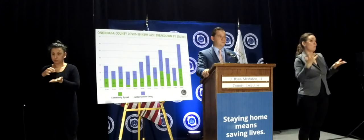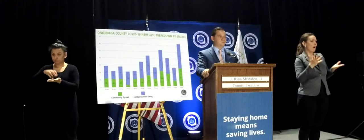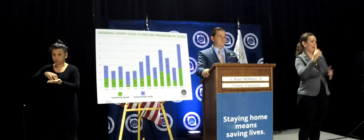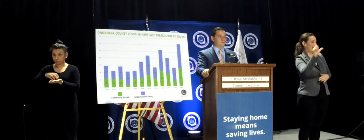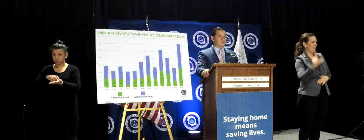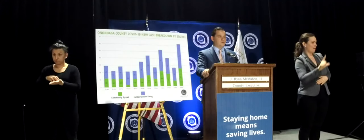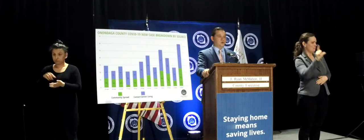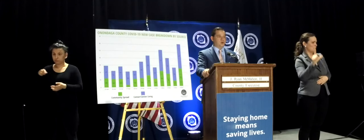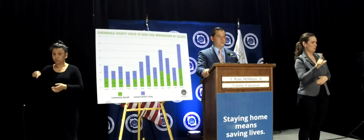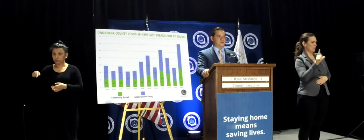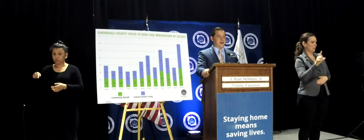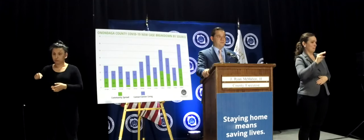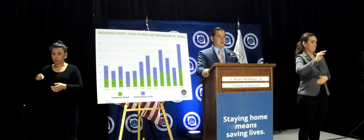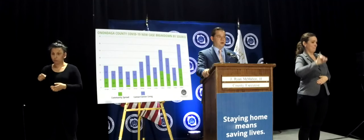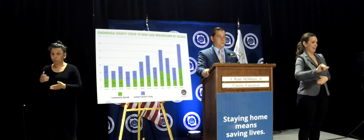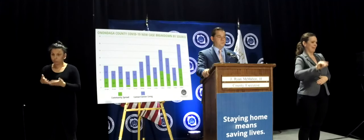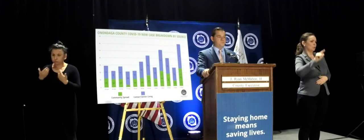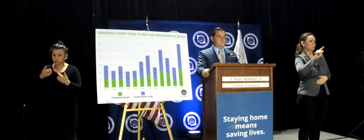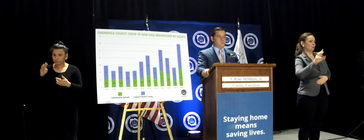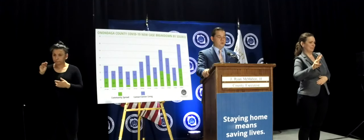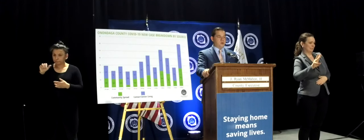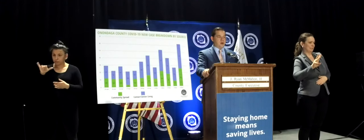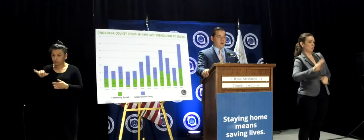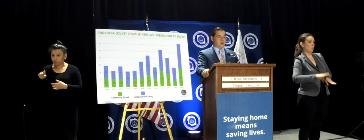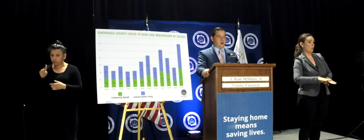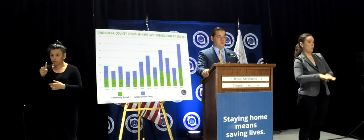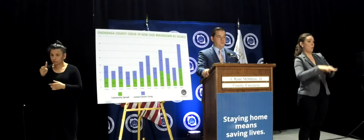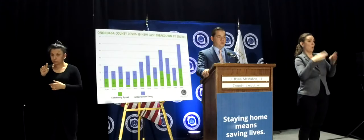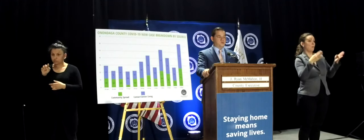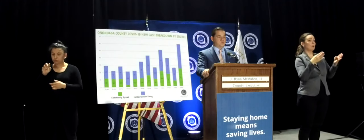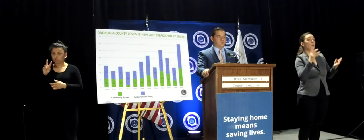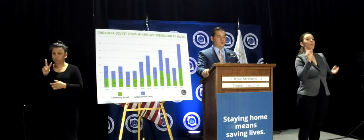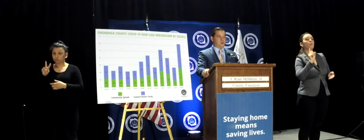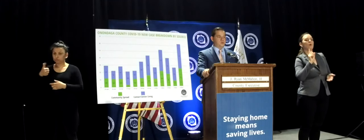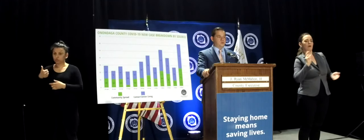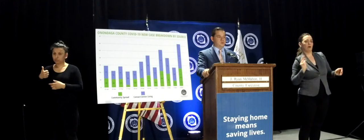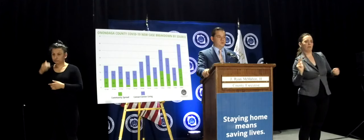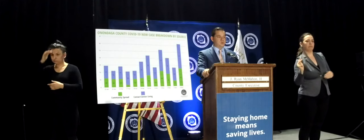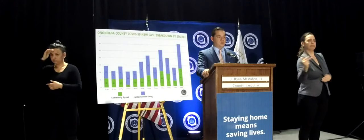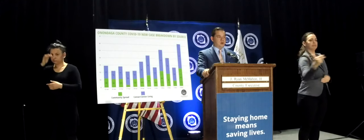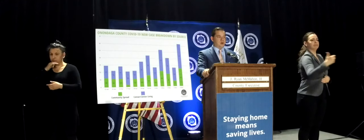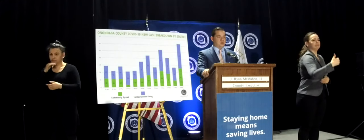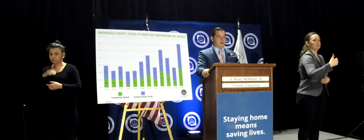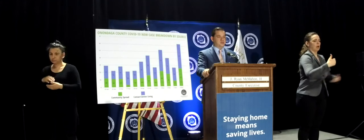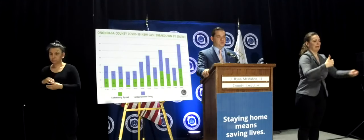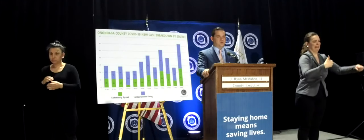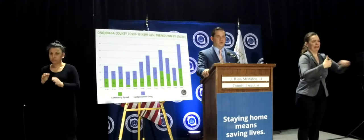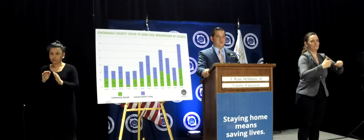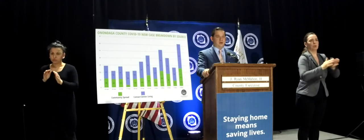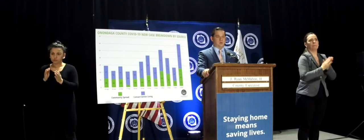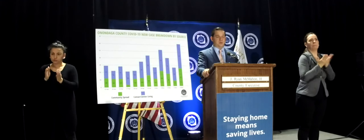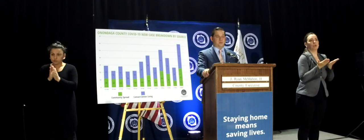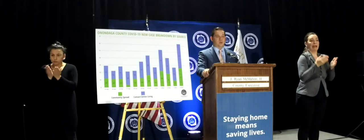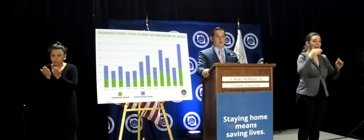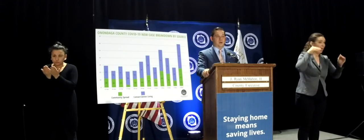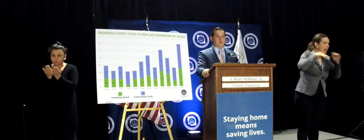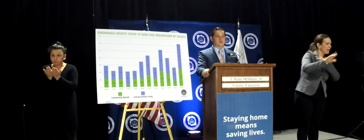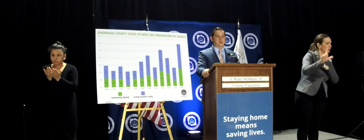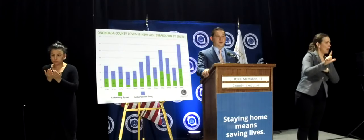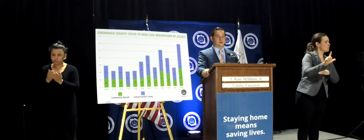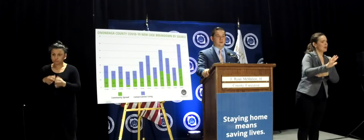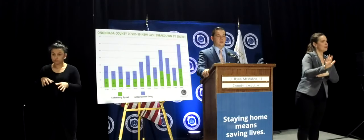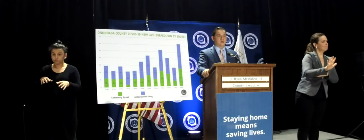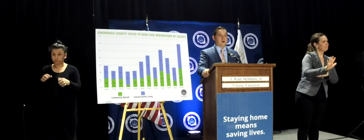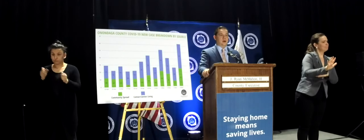26th for curbside pickup of books. We're going to, next week, we'll unveil what that program